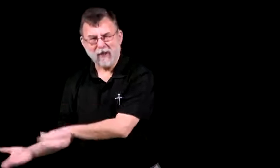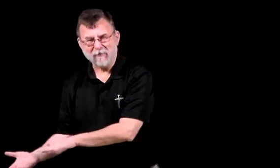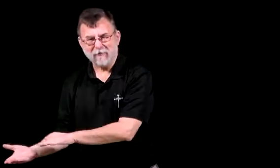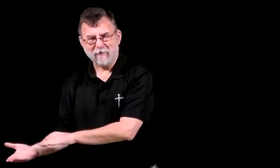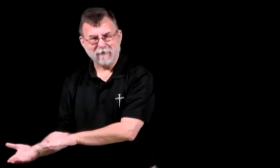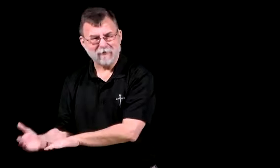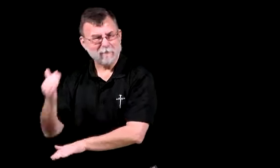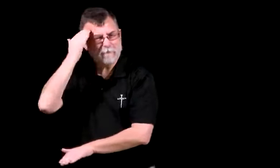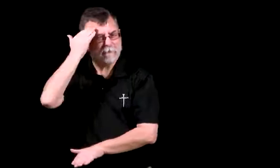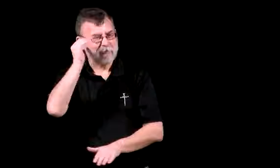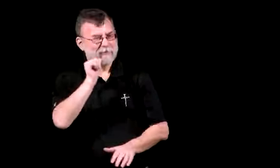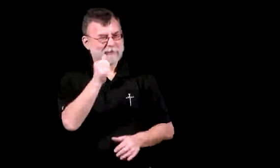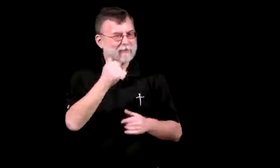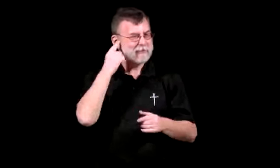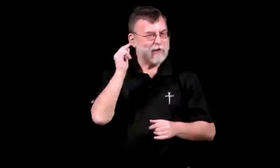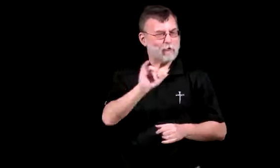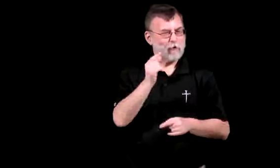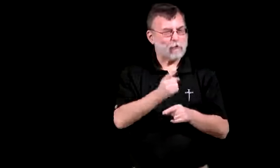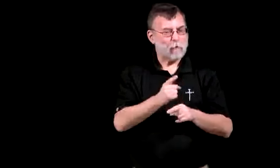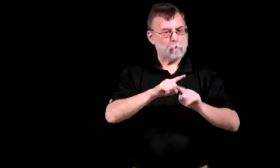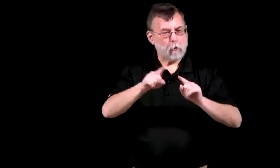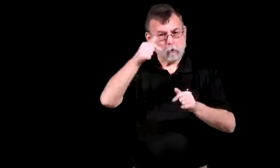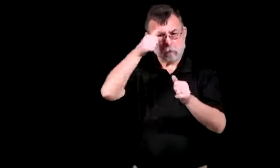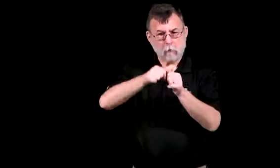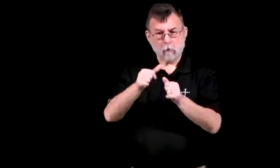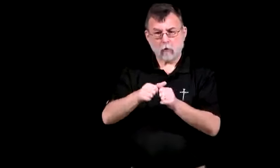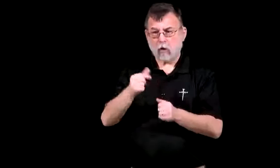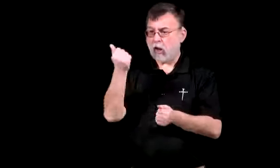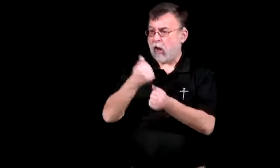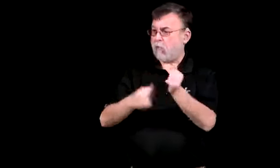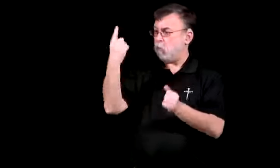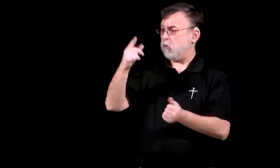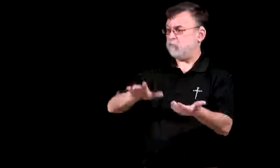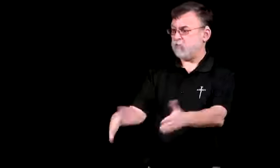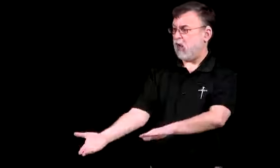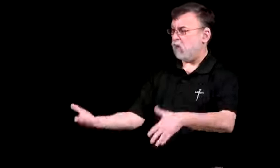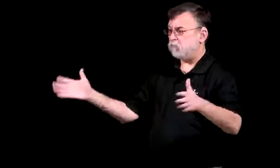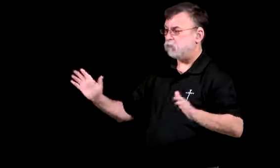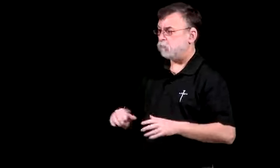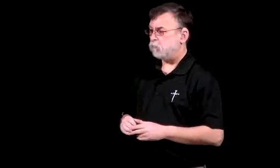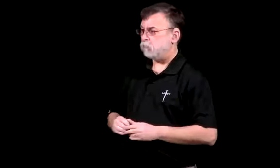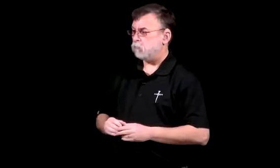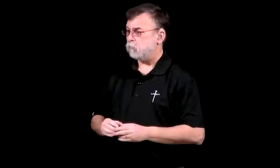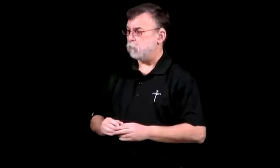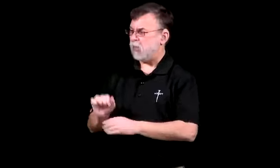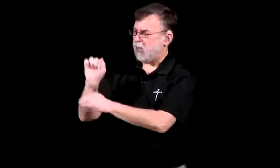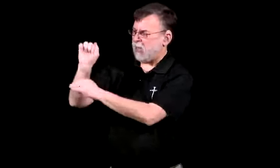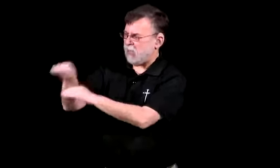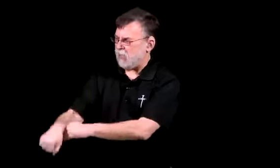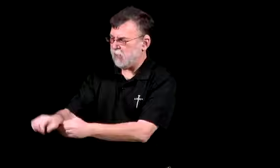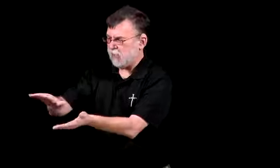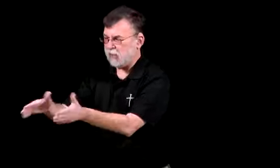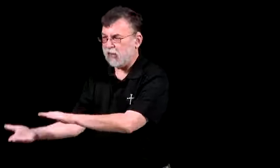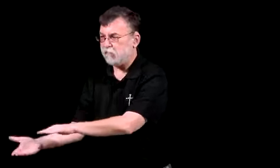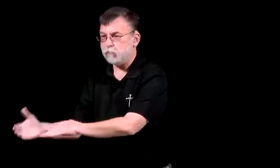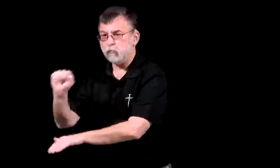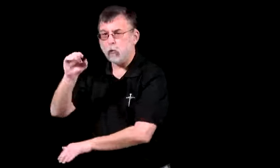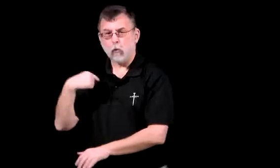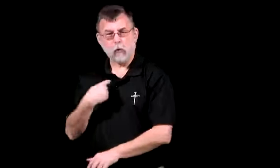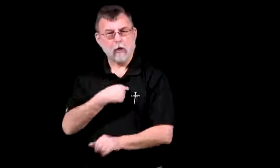Jesus was put to death by death. It doesn't sound right, but remember, everyone dies. But he defeated